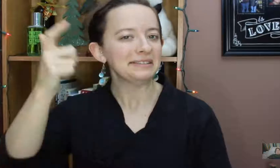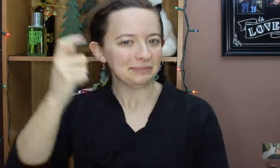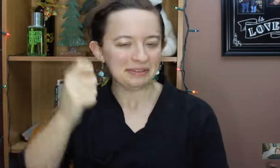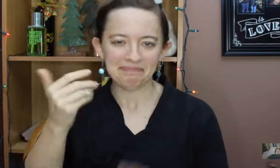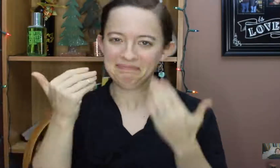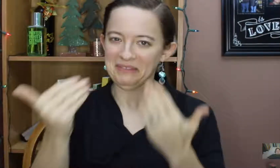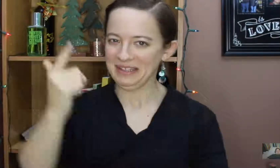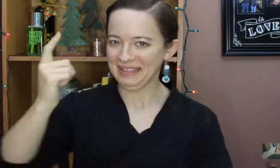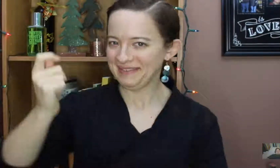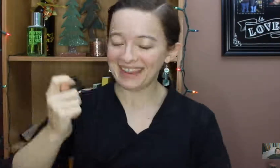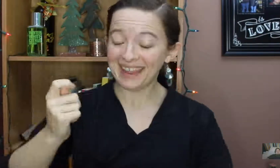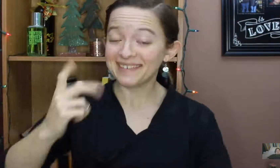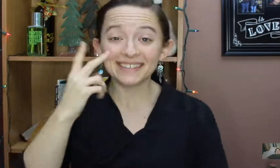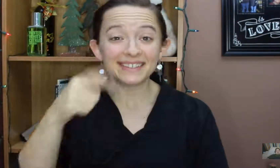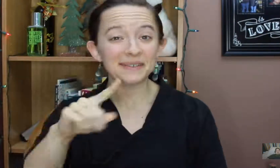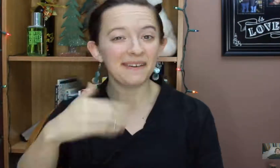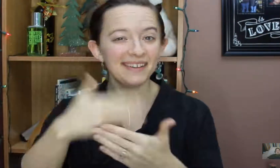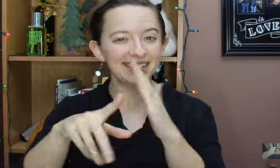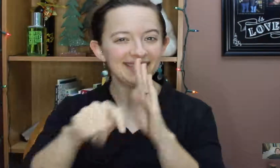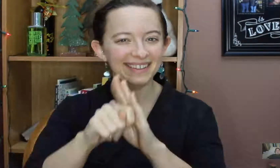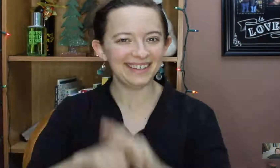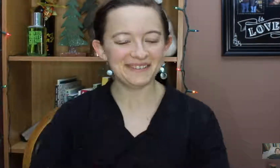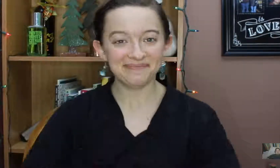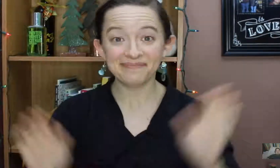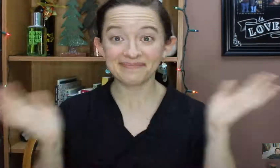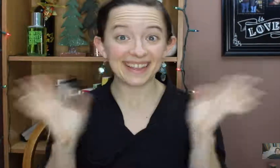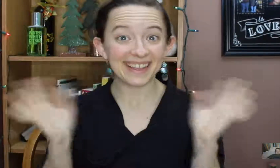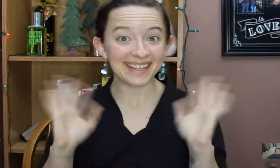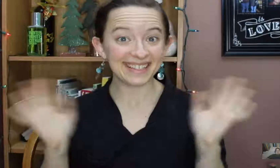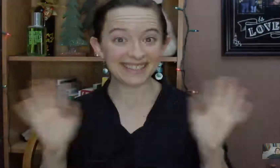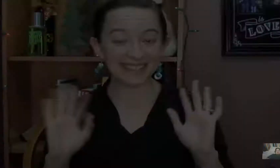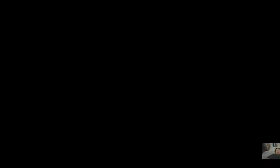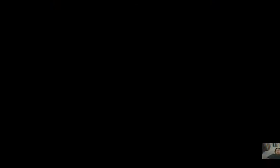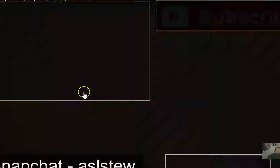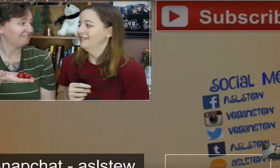Please subscribe. See you on the next video. Bye!